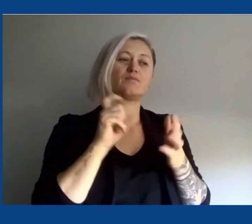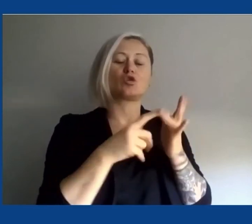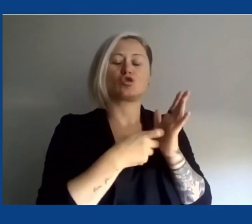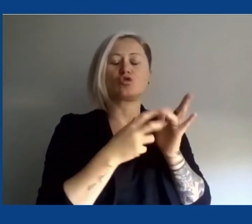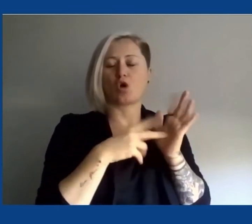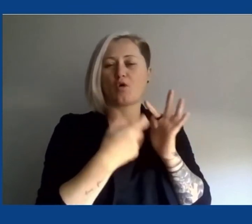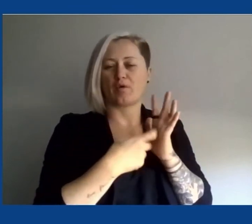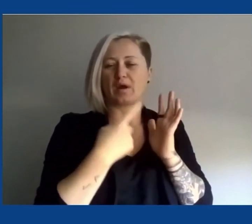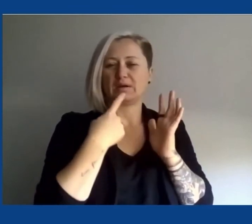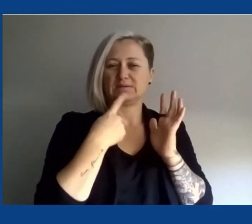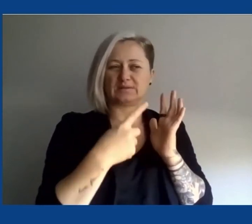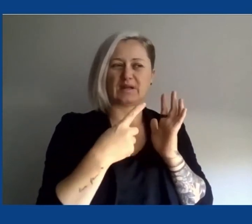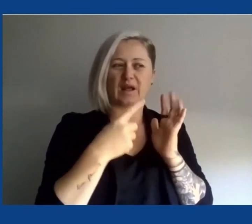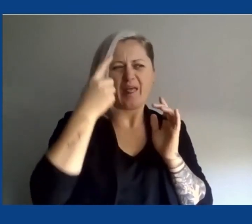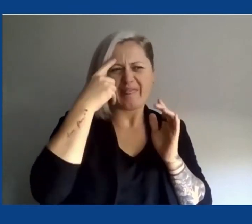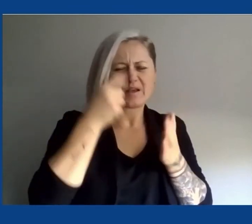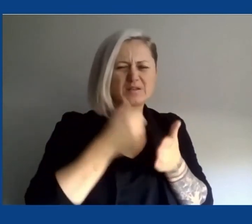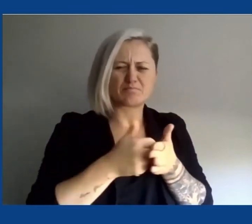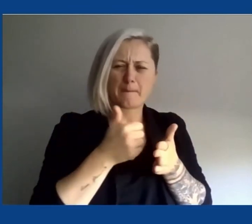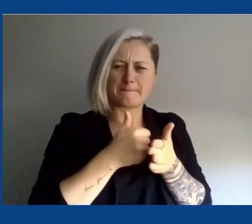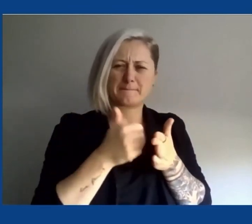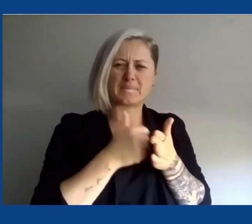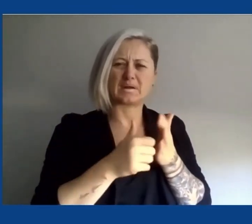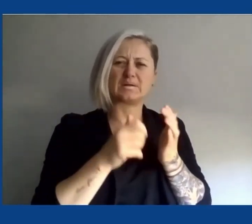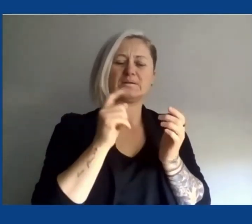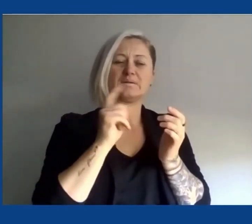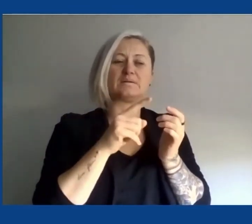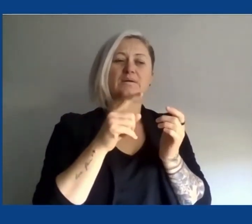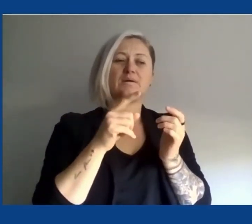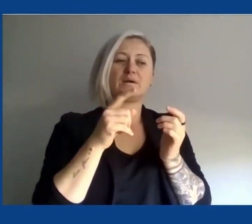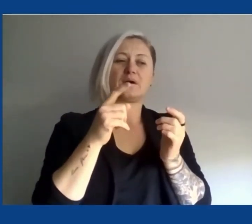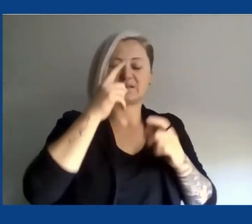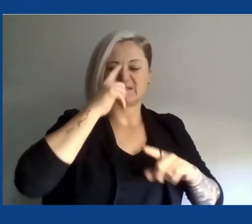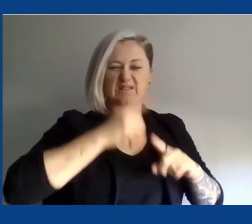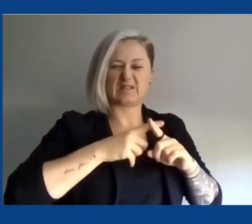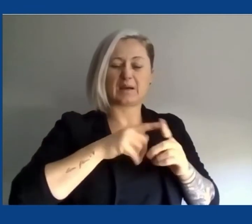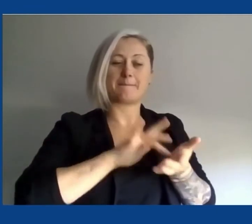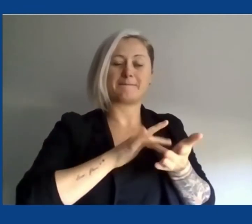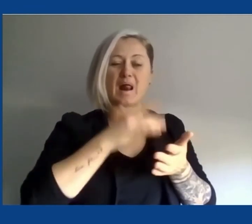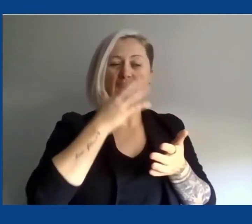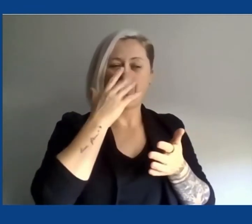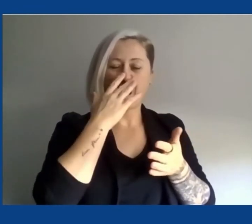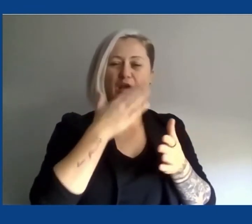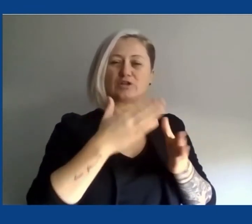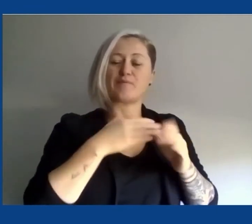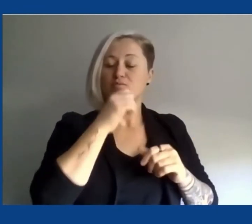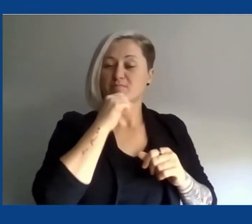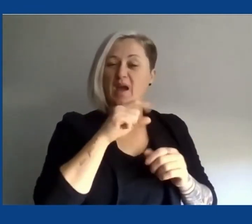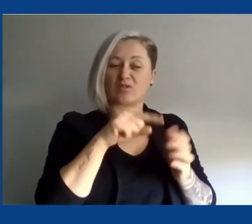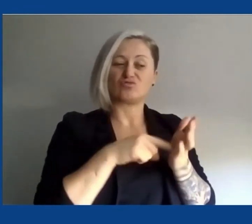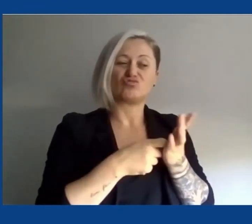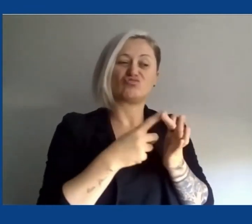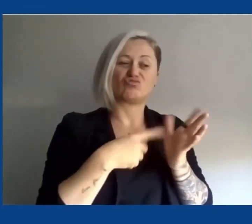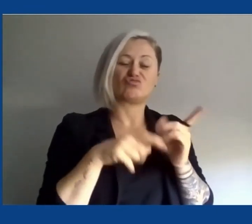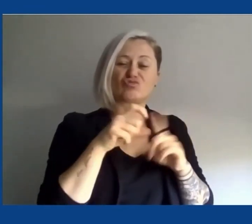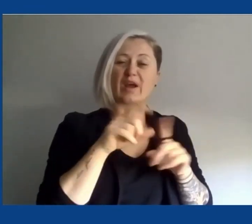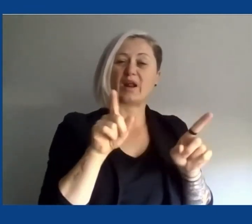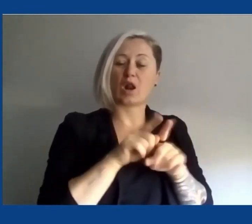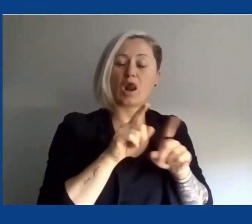this is prevalent, that a sick middle-aged Aboriginal man was treated like a criminal and incarcerated like a